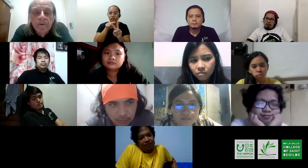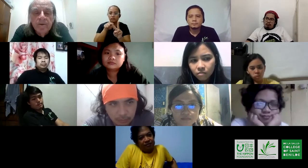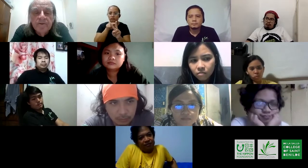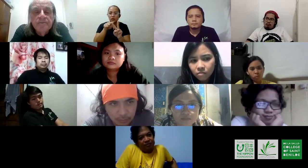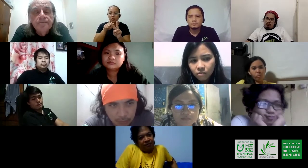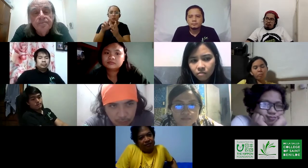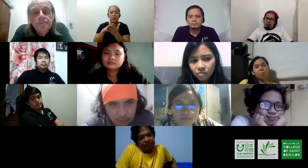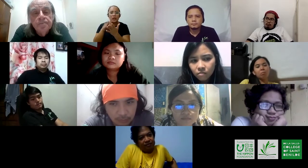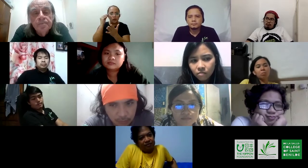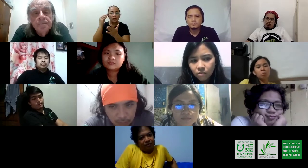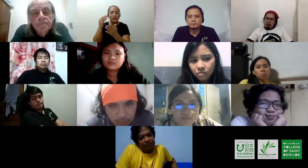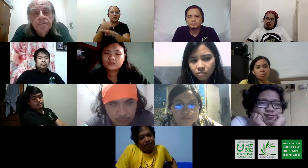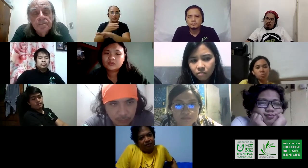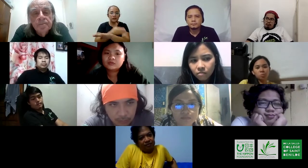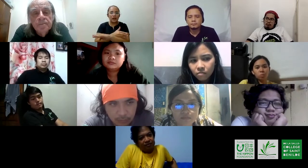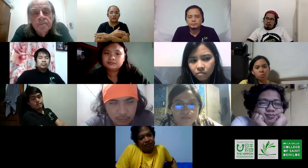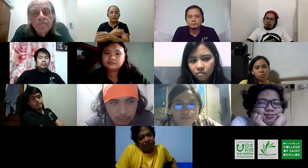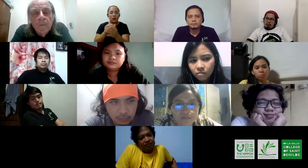the materials.